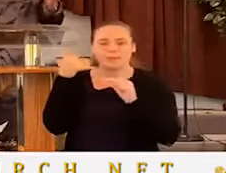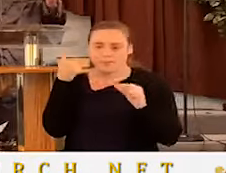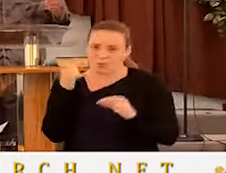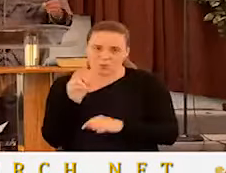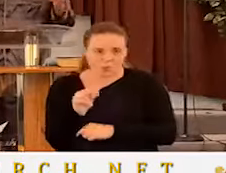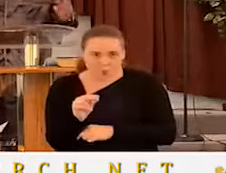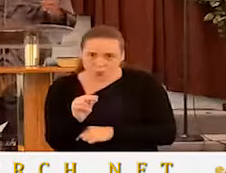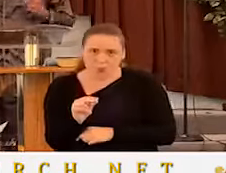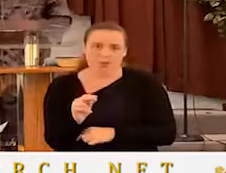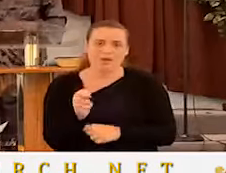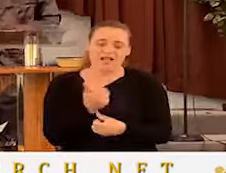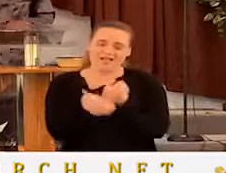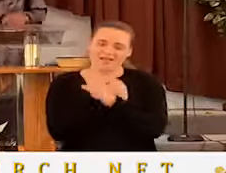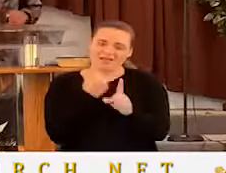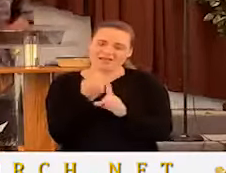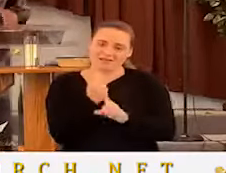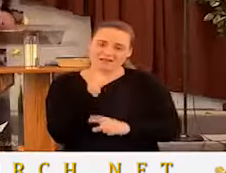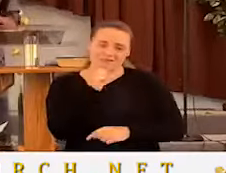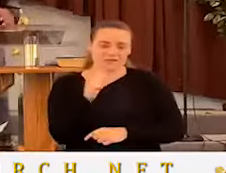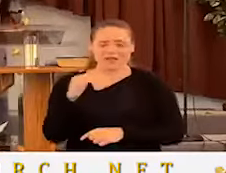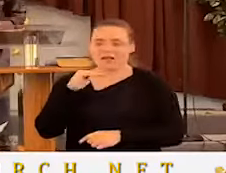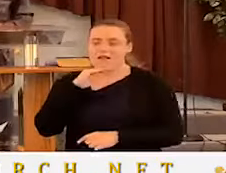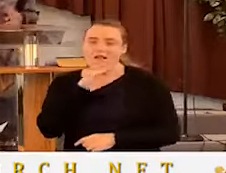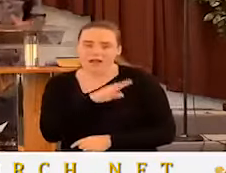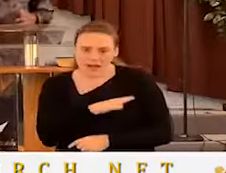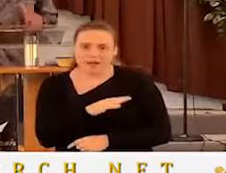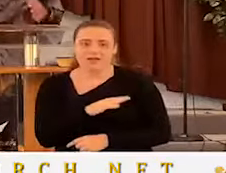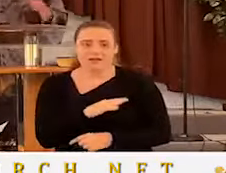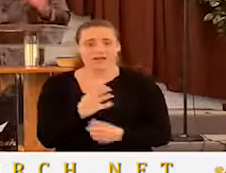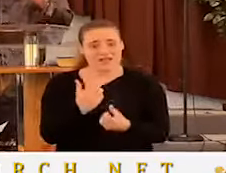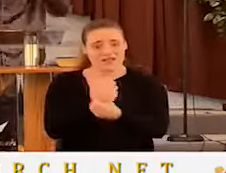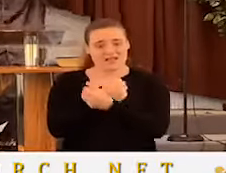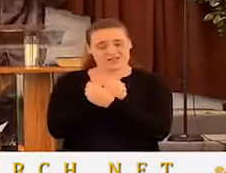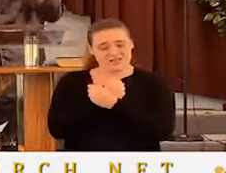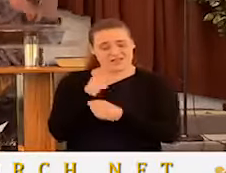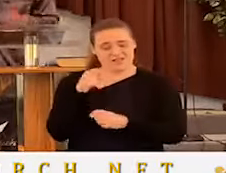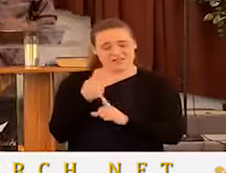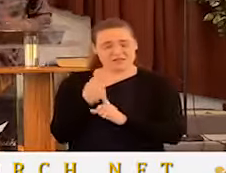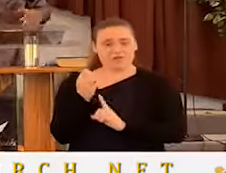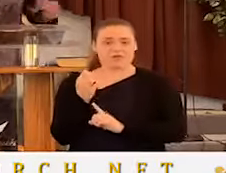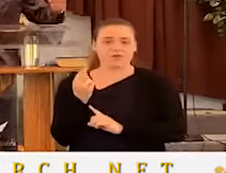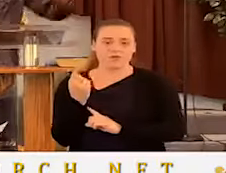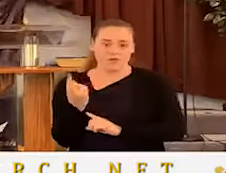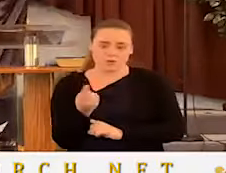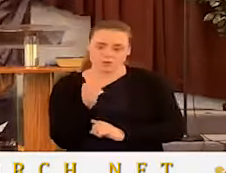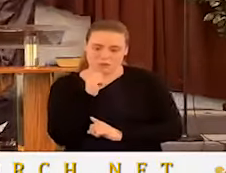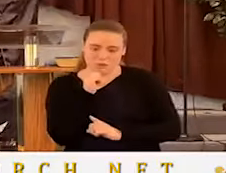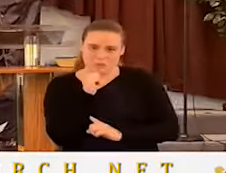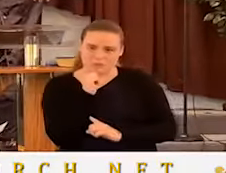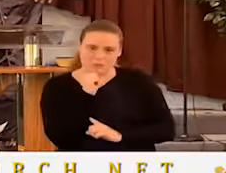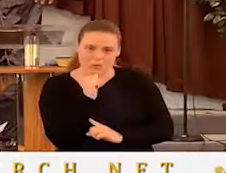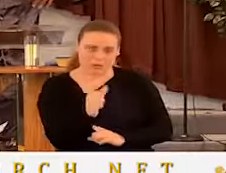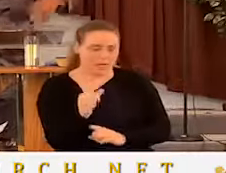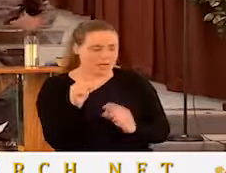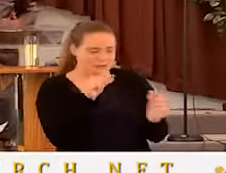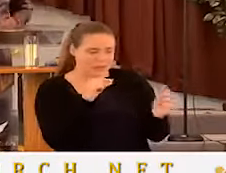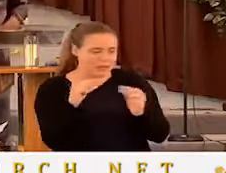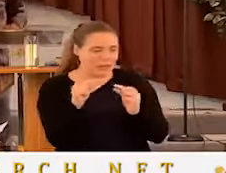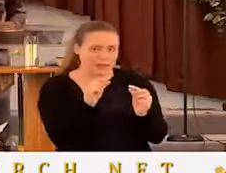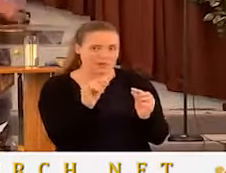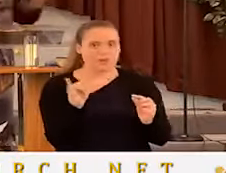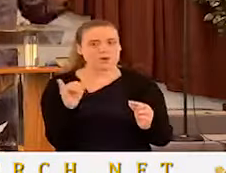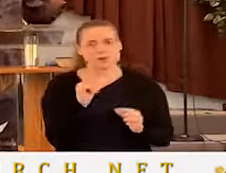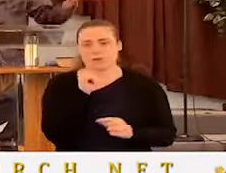it will not bear false witness. And not only that, love will also give gossip, but love won't receive